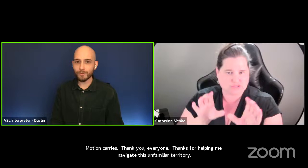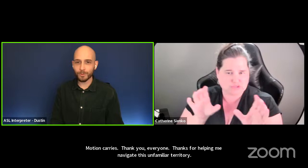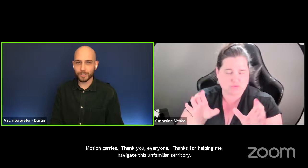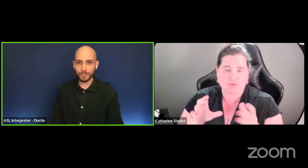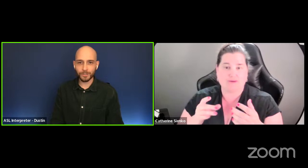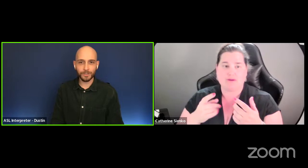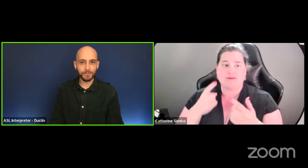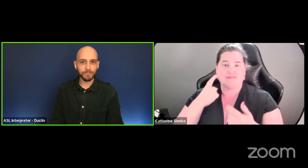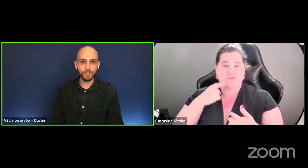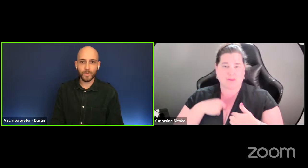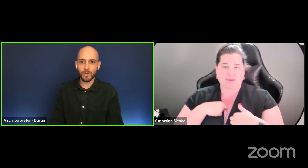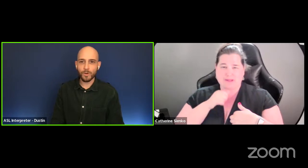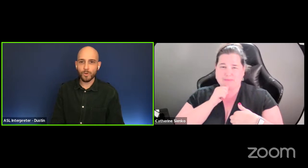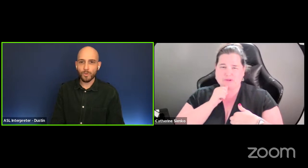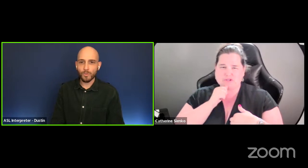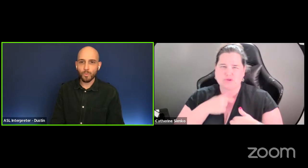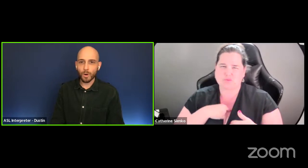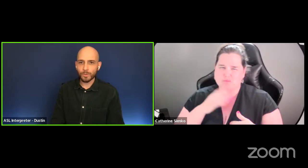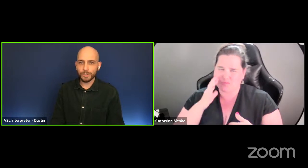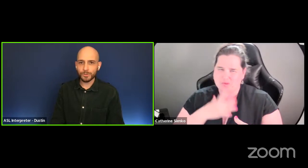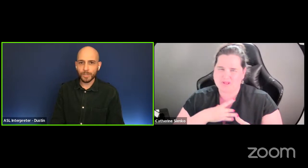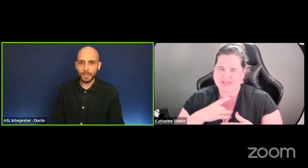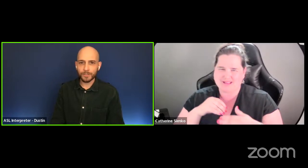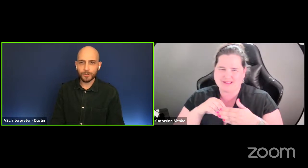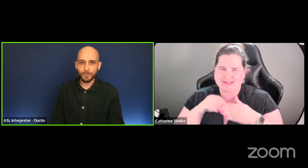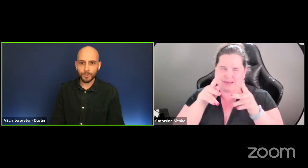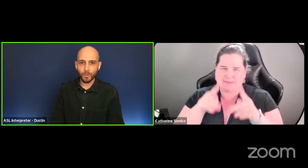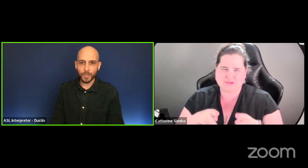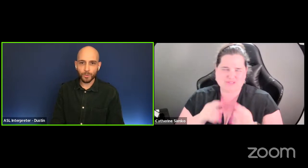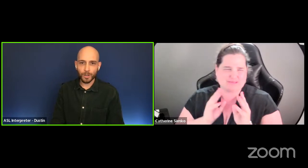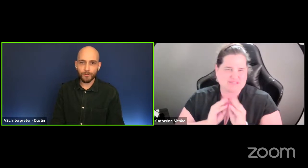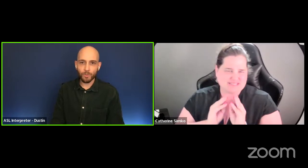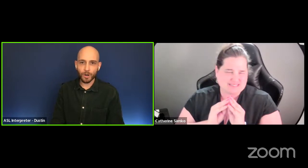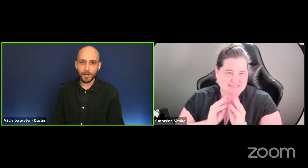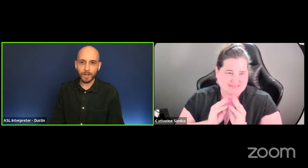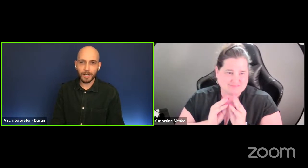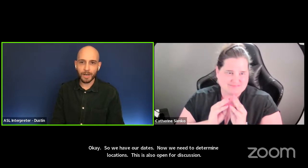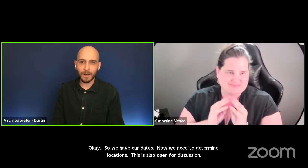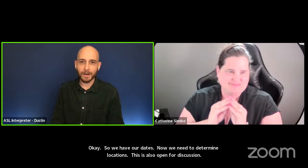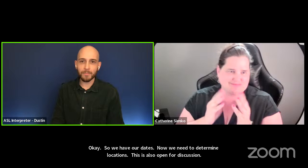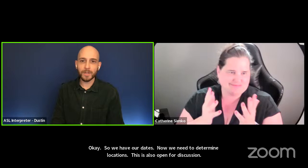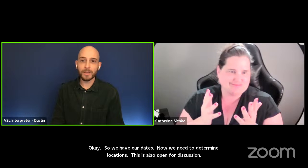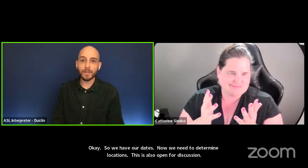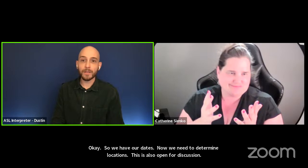also open for discussion. What would you like to do for 2024?